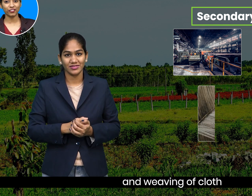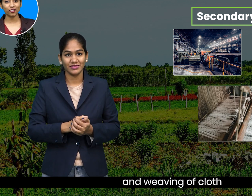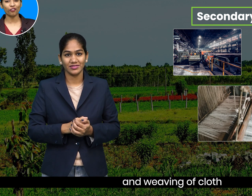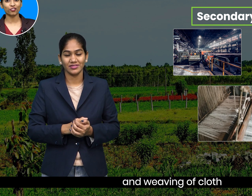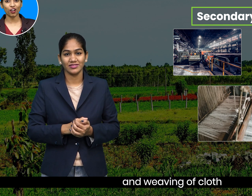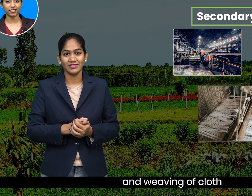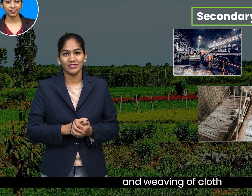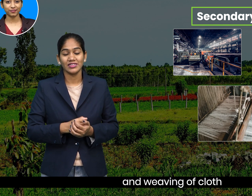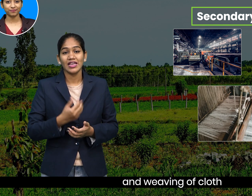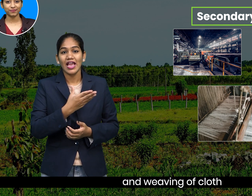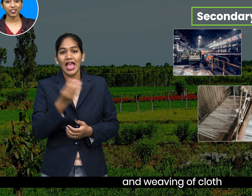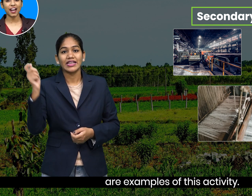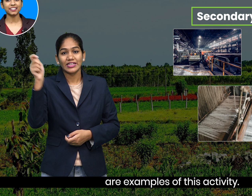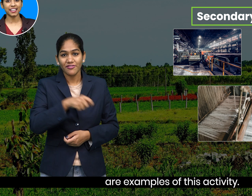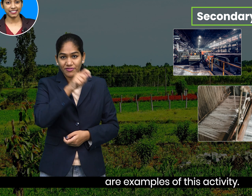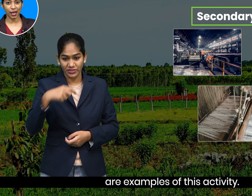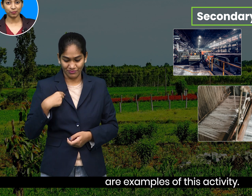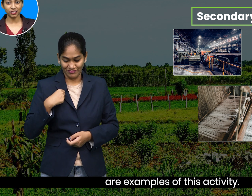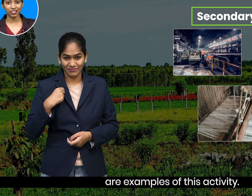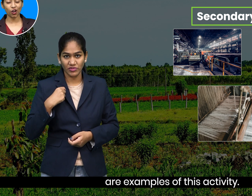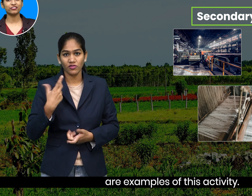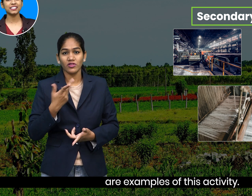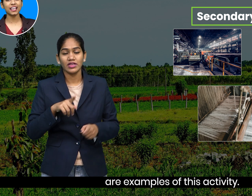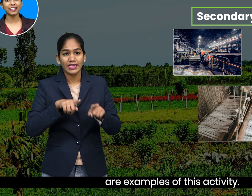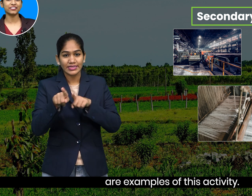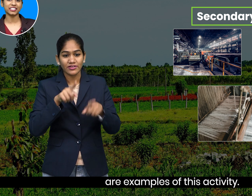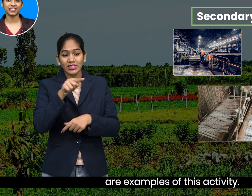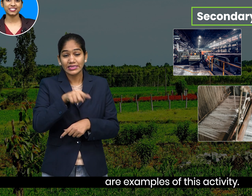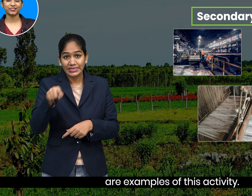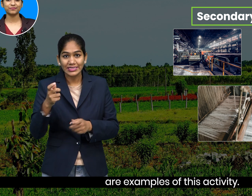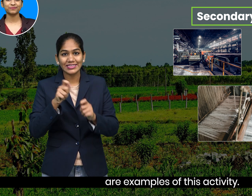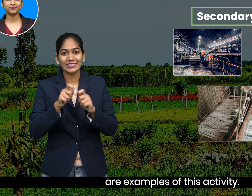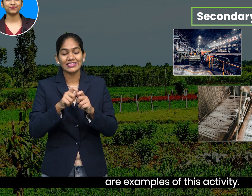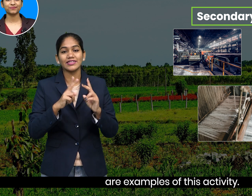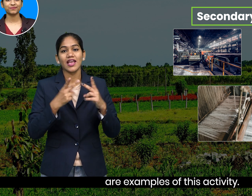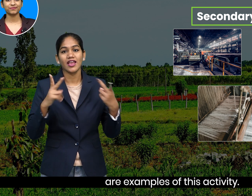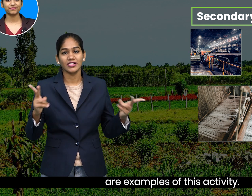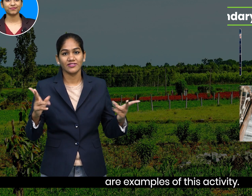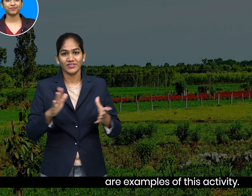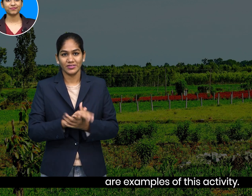and weaving of cloth are examples of this activity.